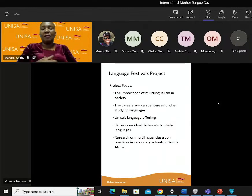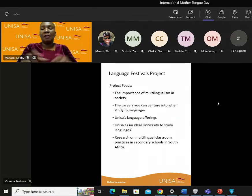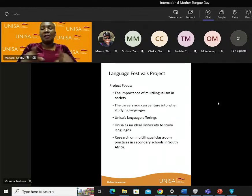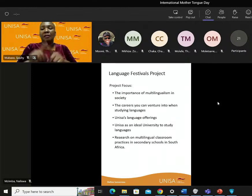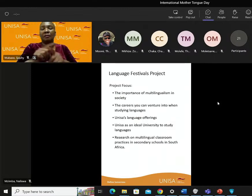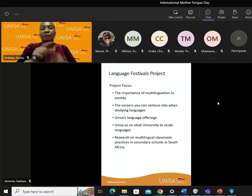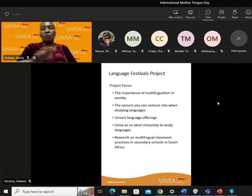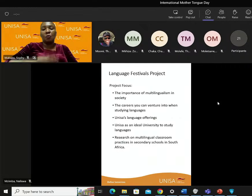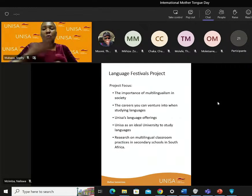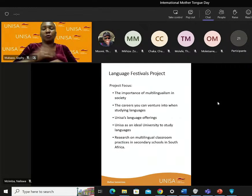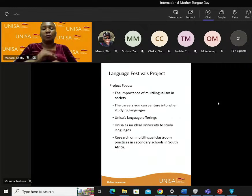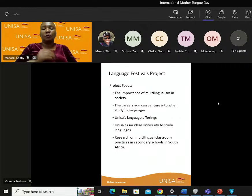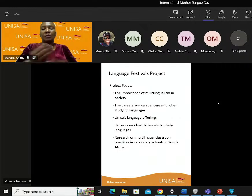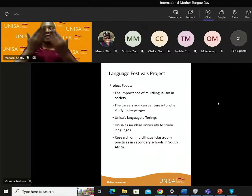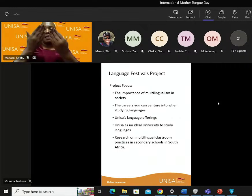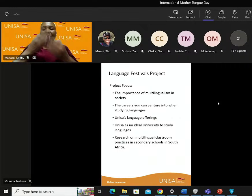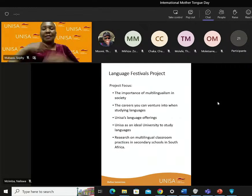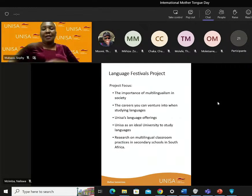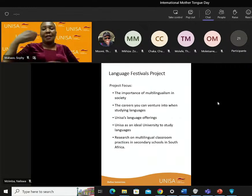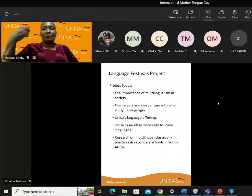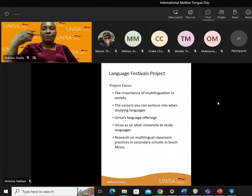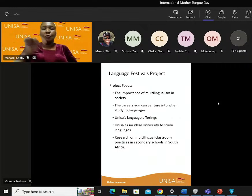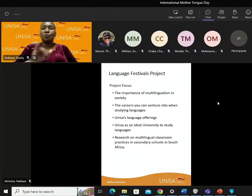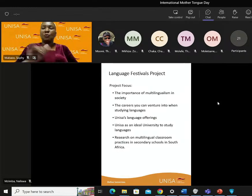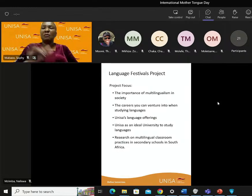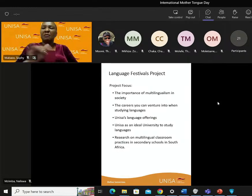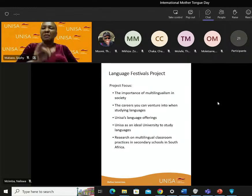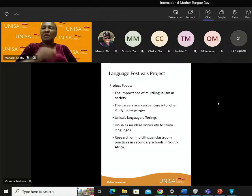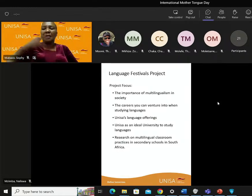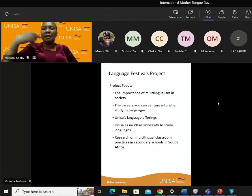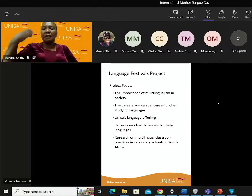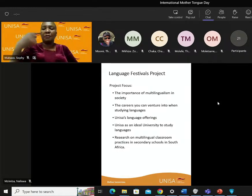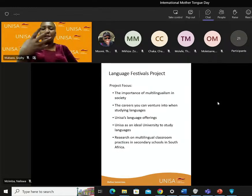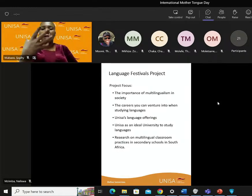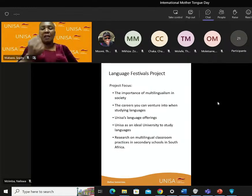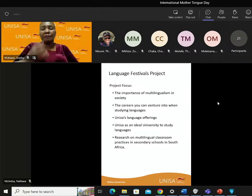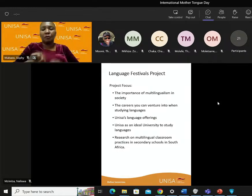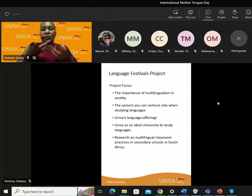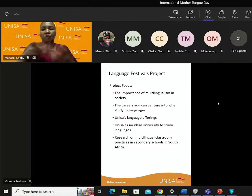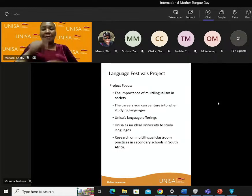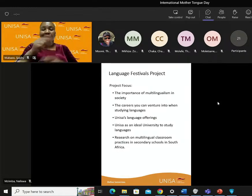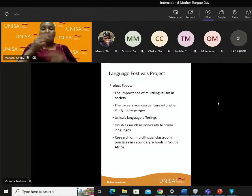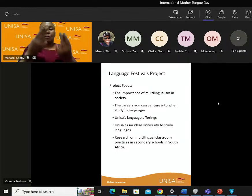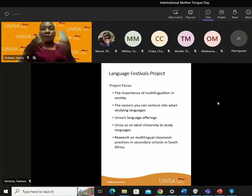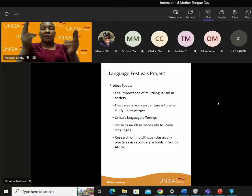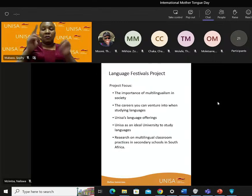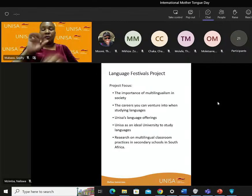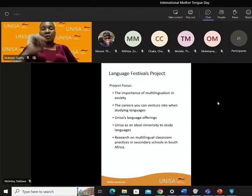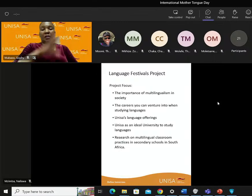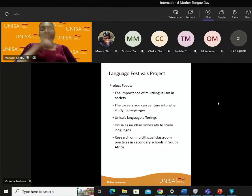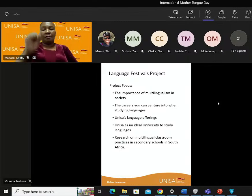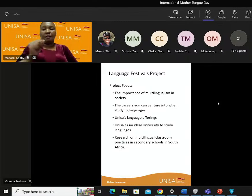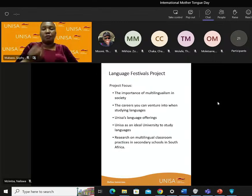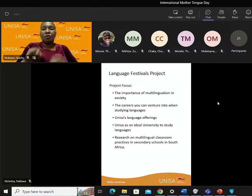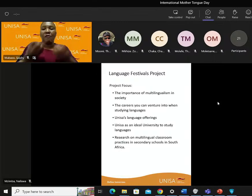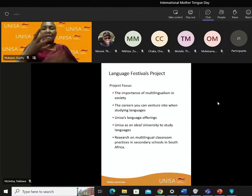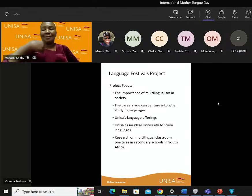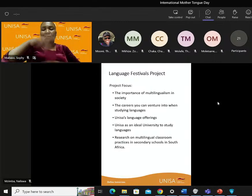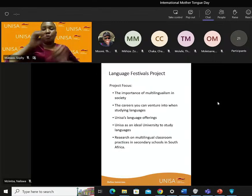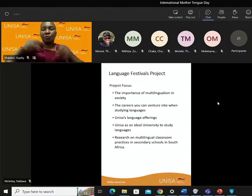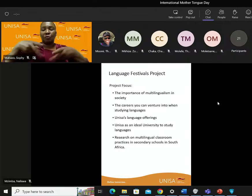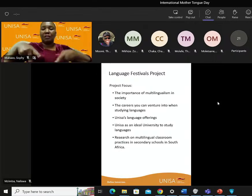to study languages and what languages we have at offer at UNISA. It also offers us an